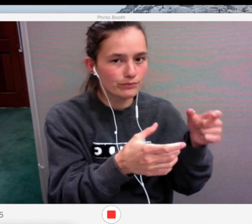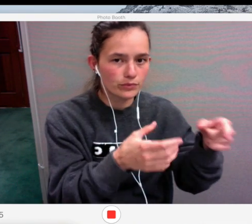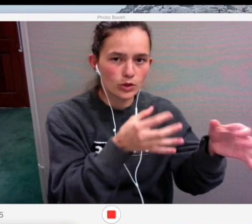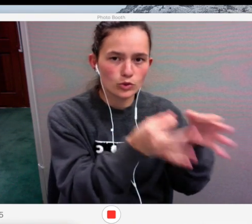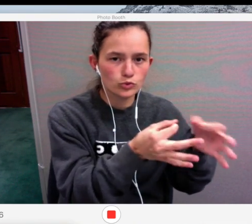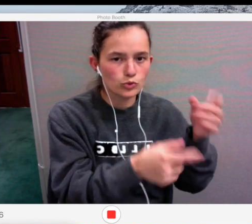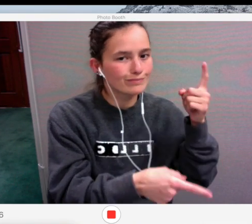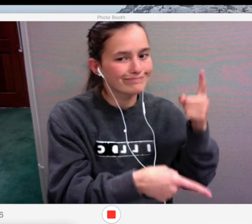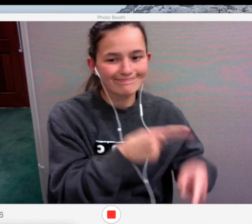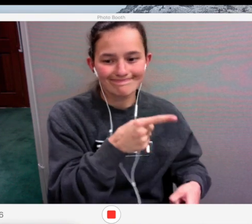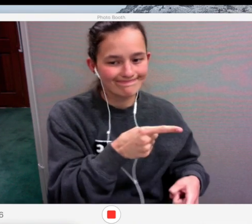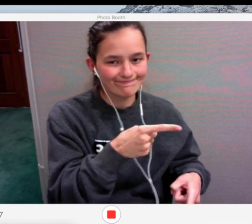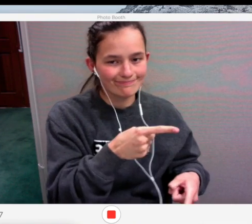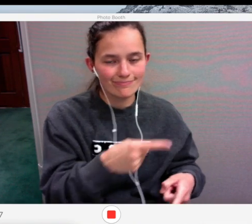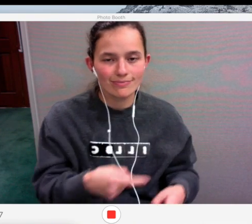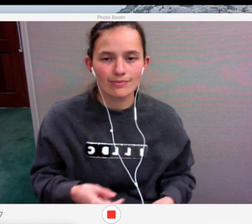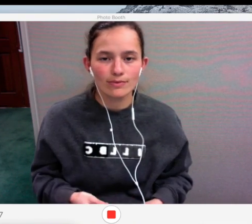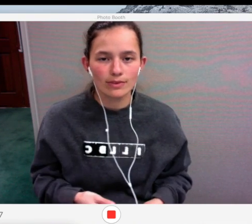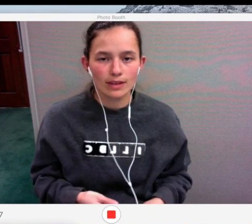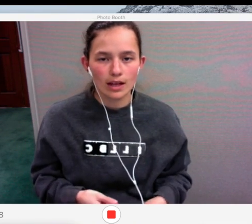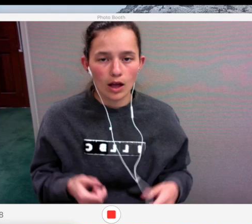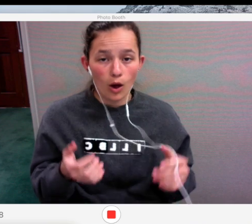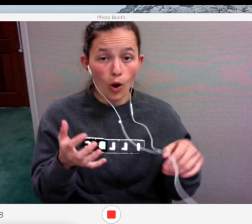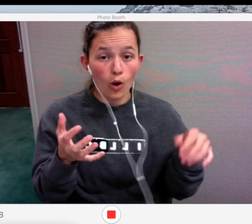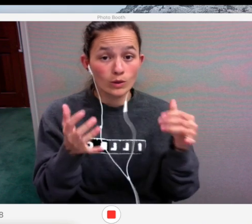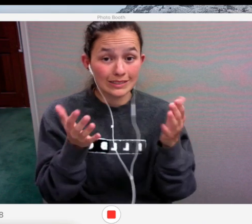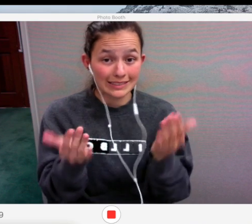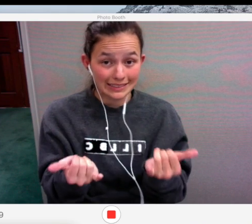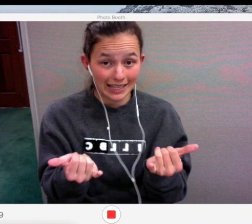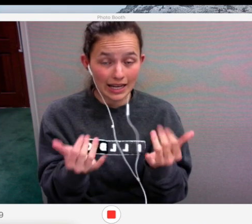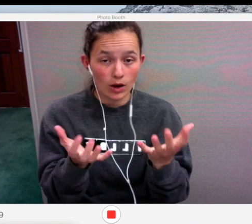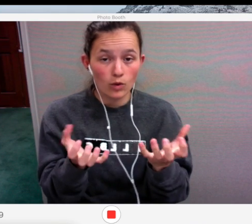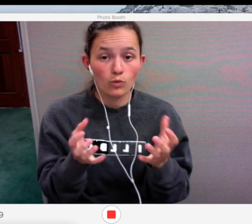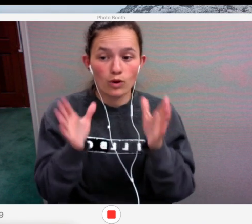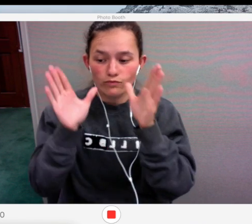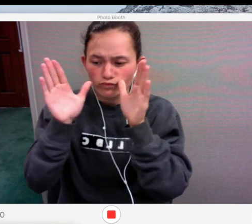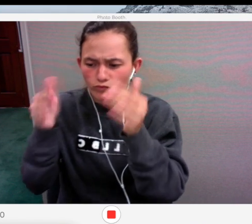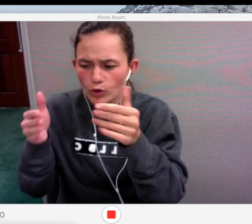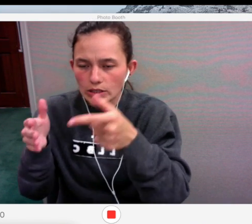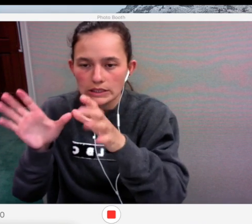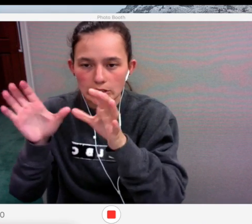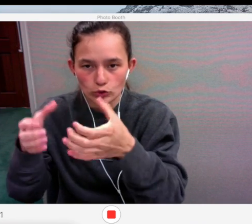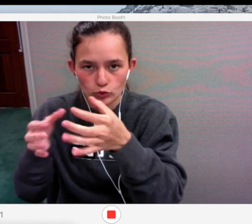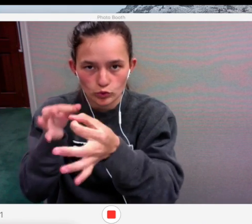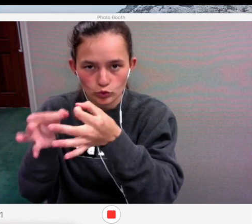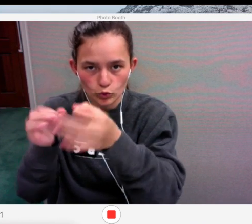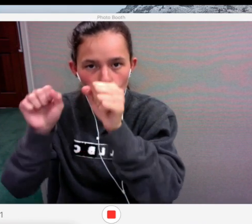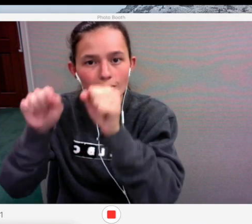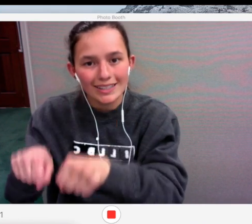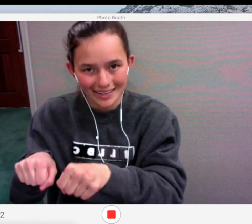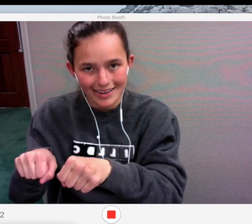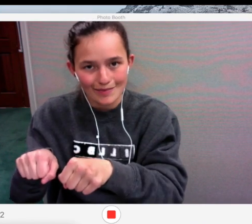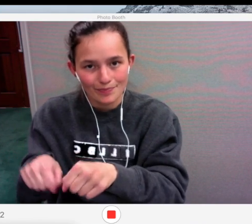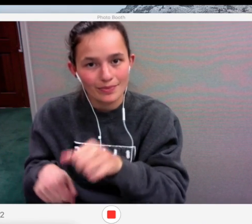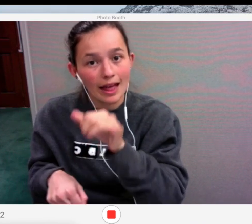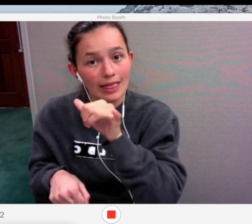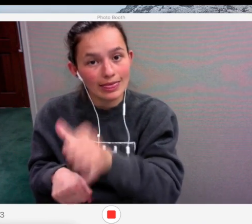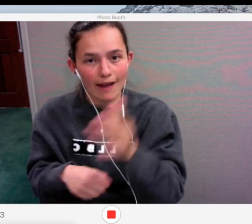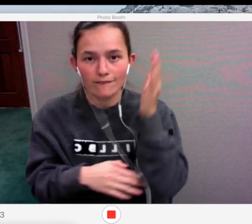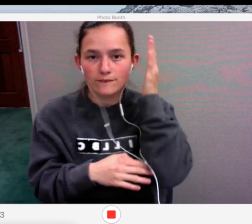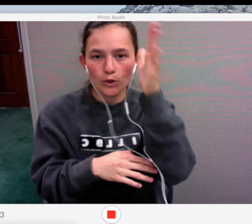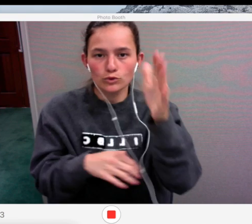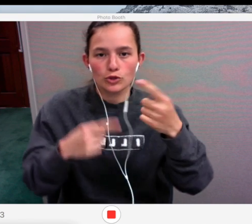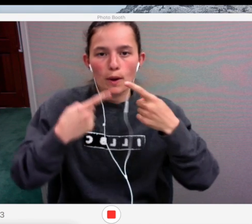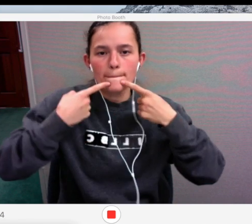to do today is look at the things that are within your control that we can work on to improve your success when you're job